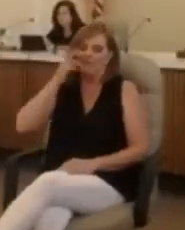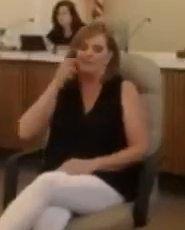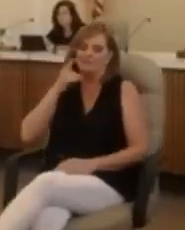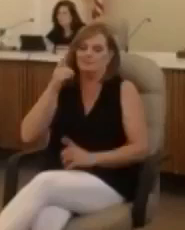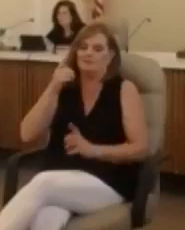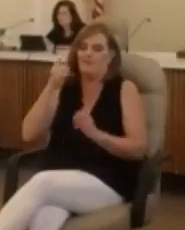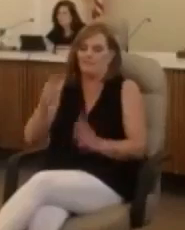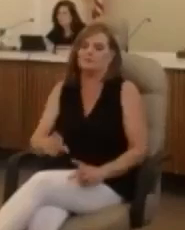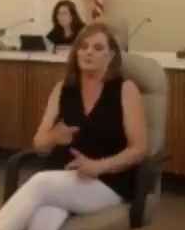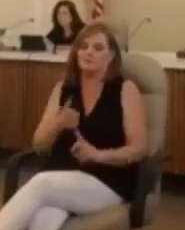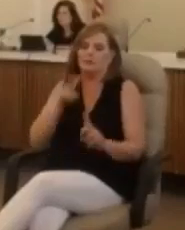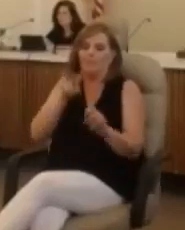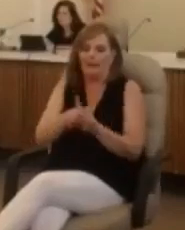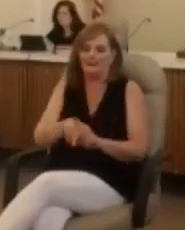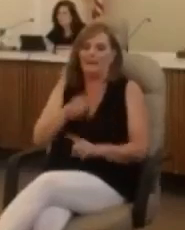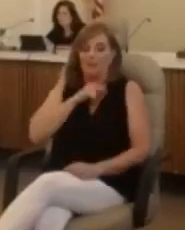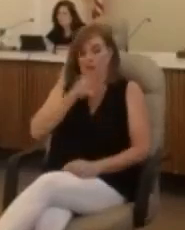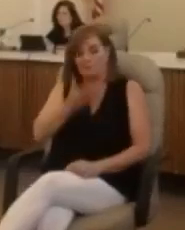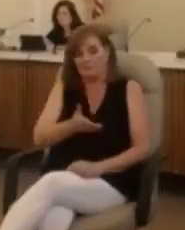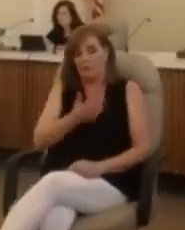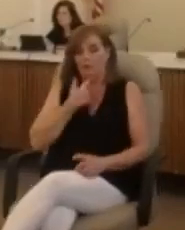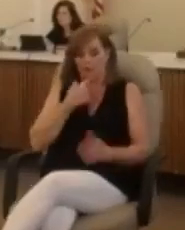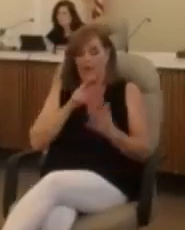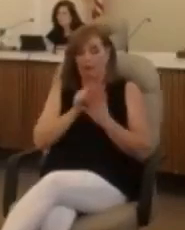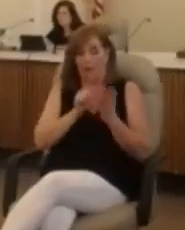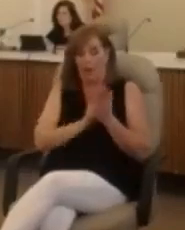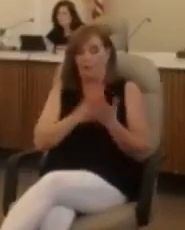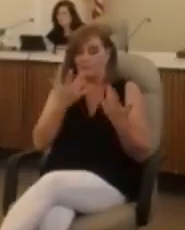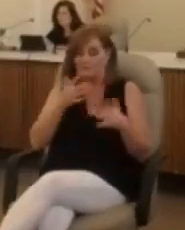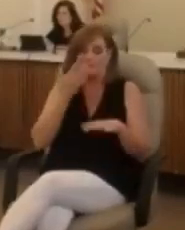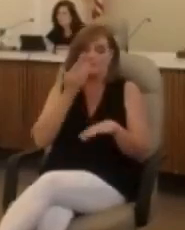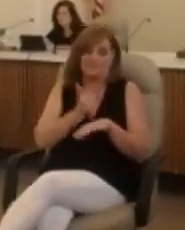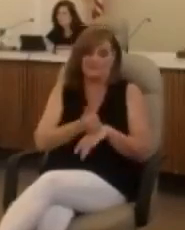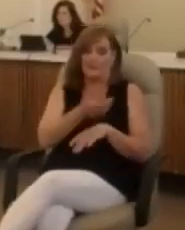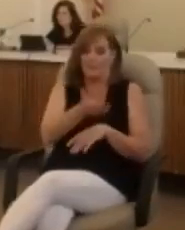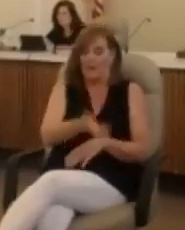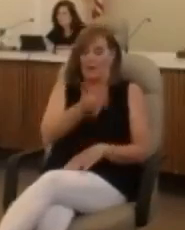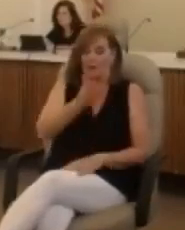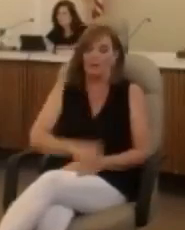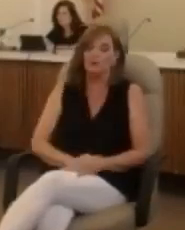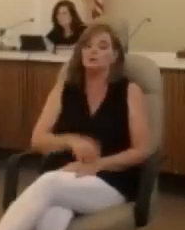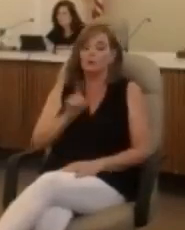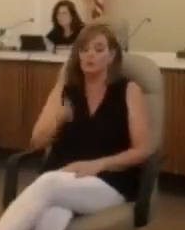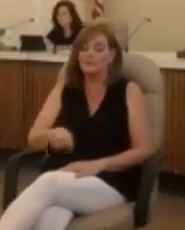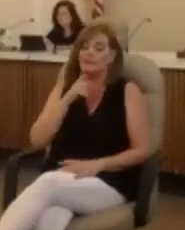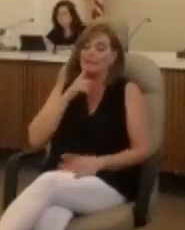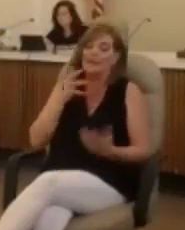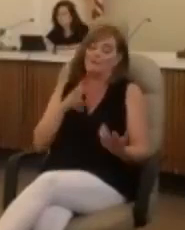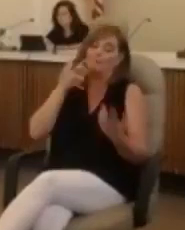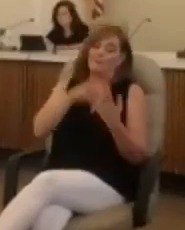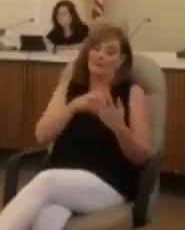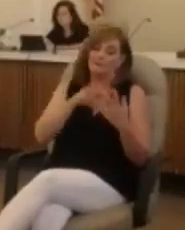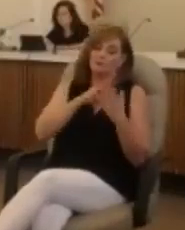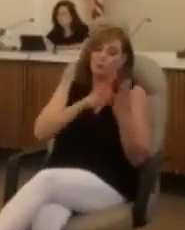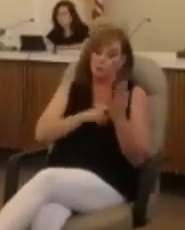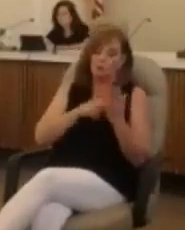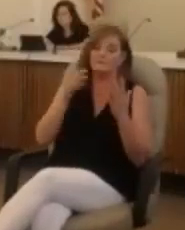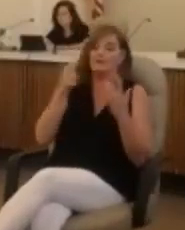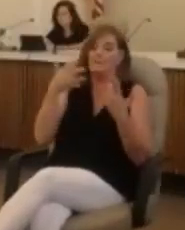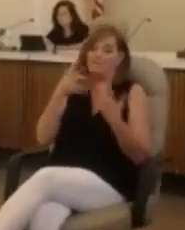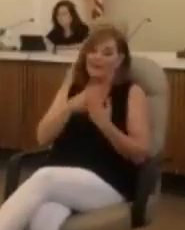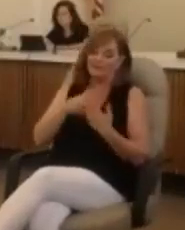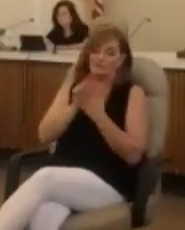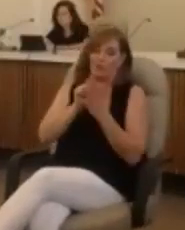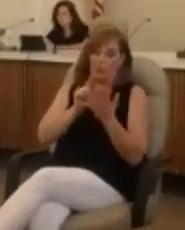It's there when he put in his application, so he can build to those rules. If we don't like